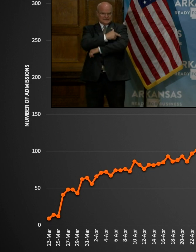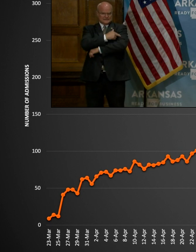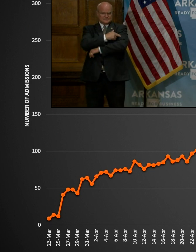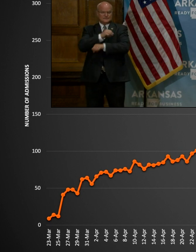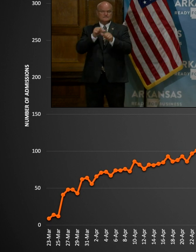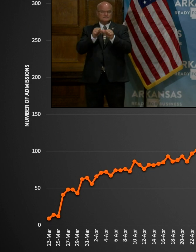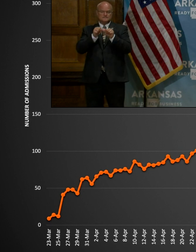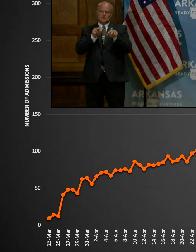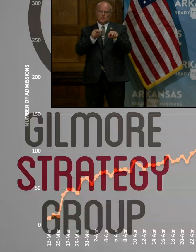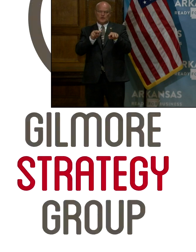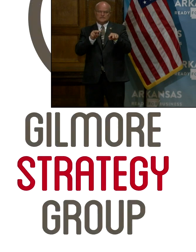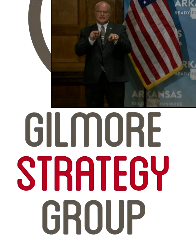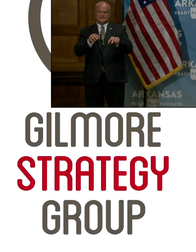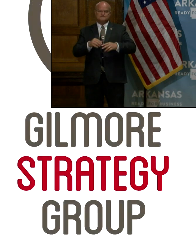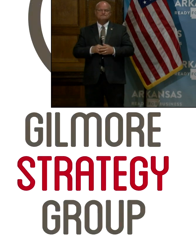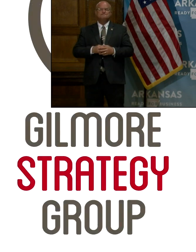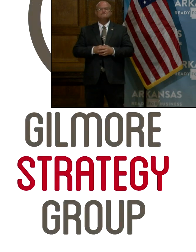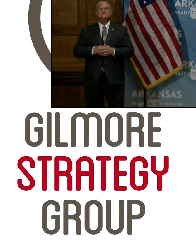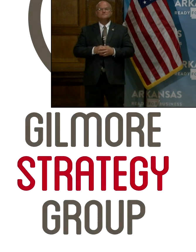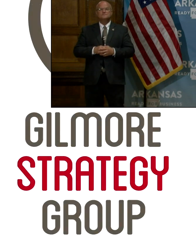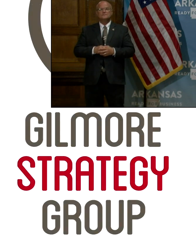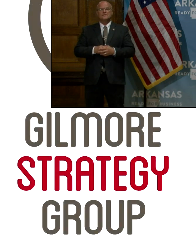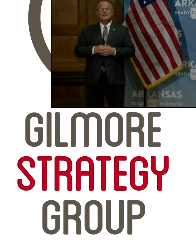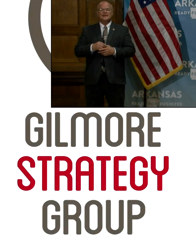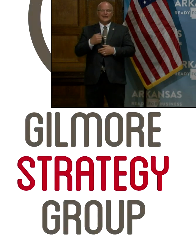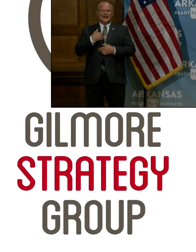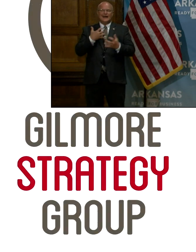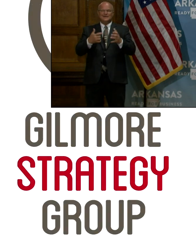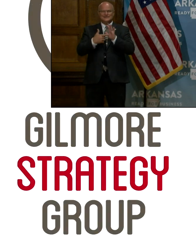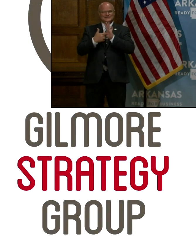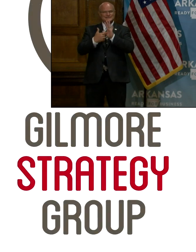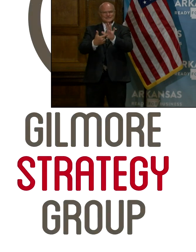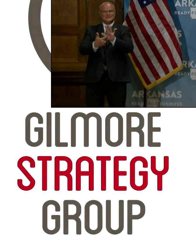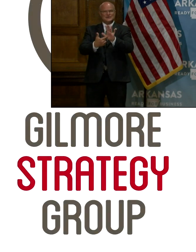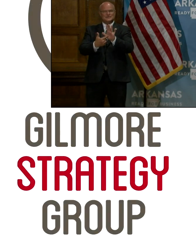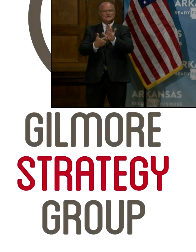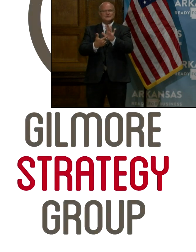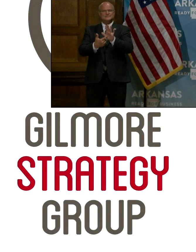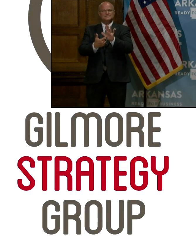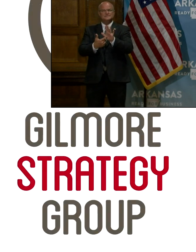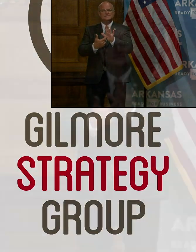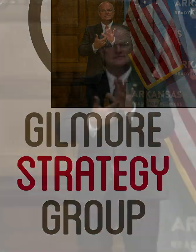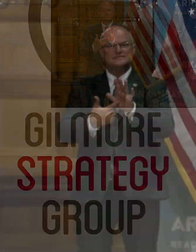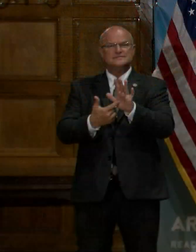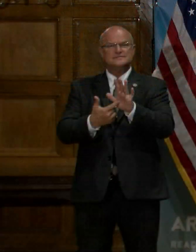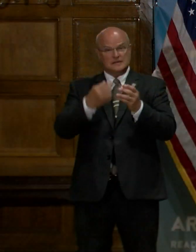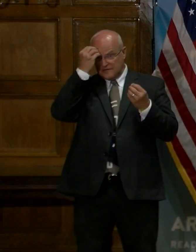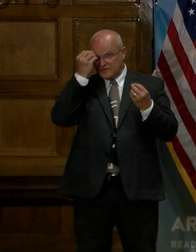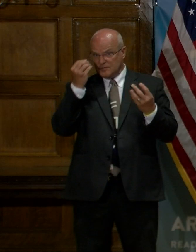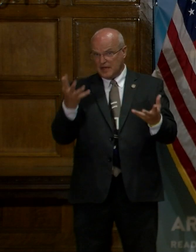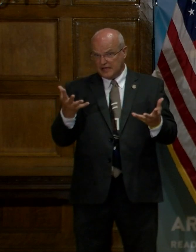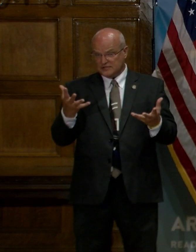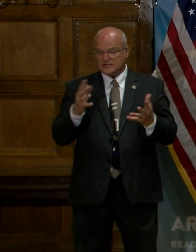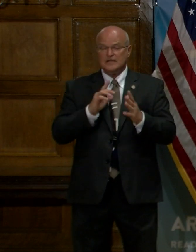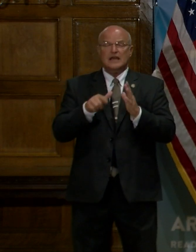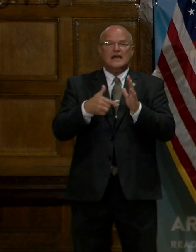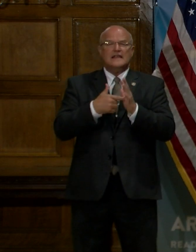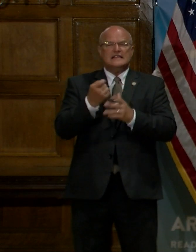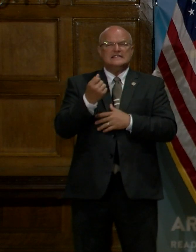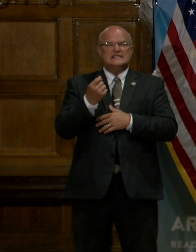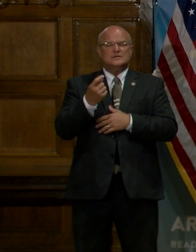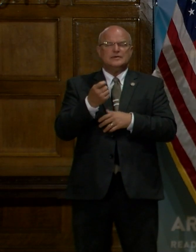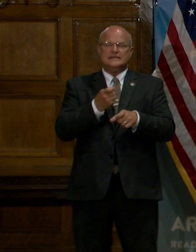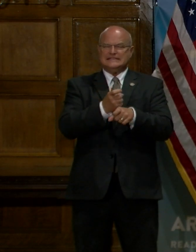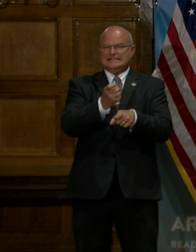We continue to watch that. And then I wanted to show you some information, and this is a little bit